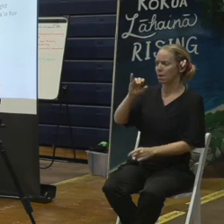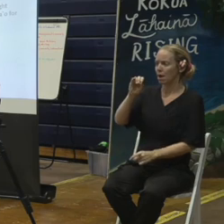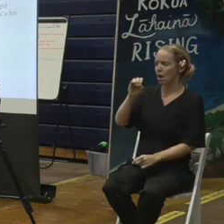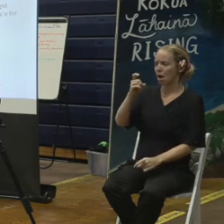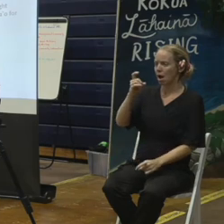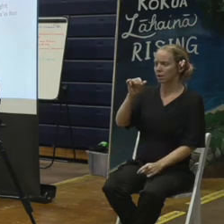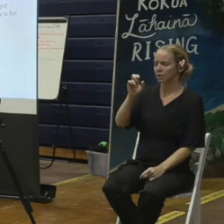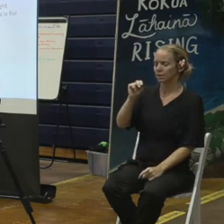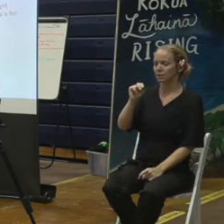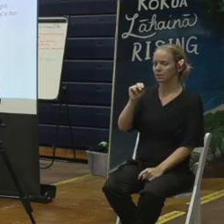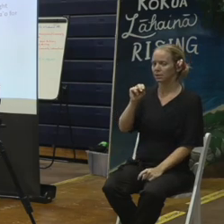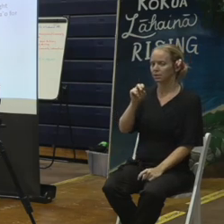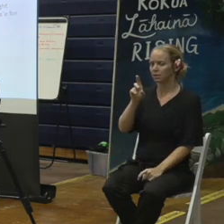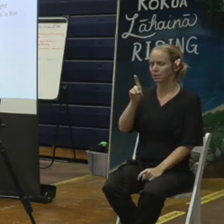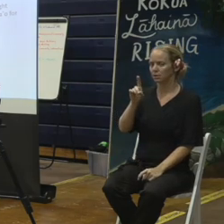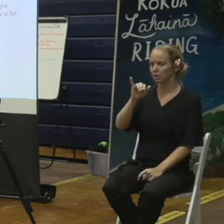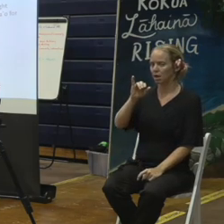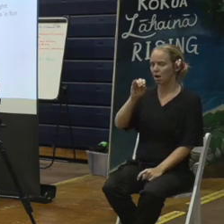so